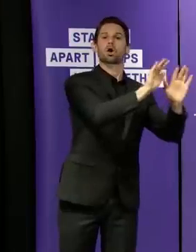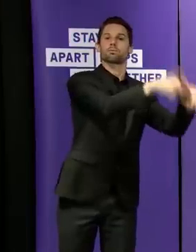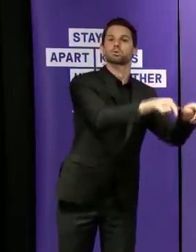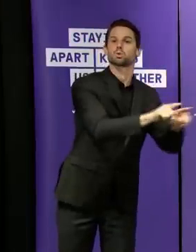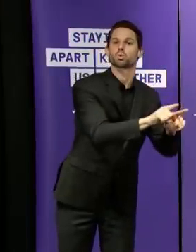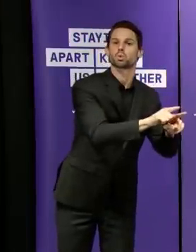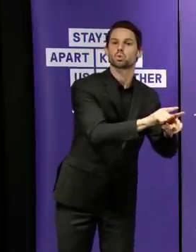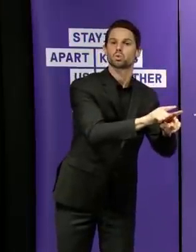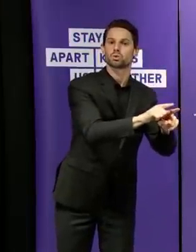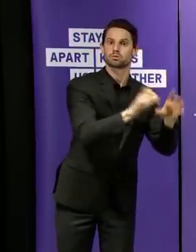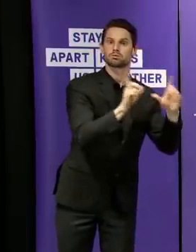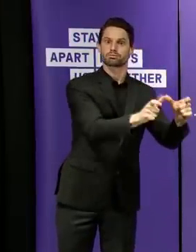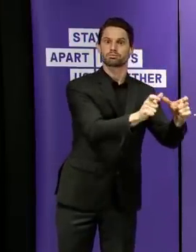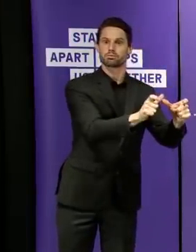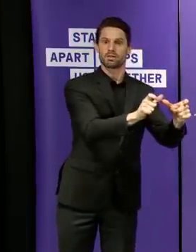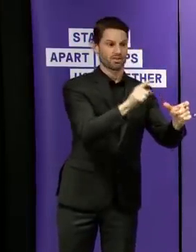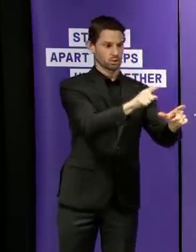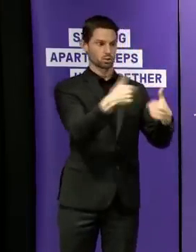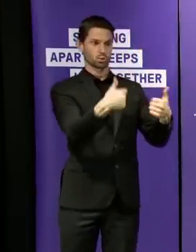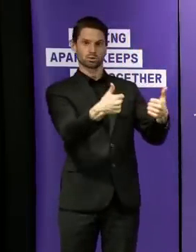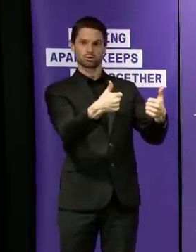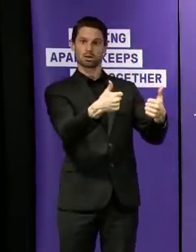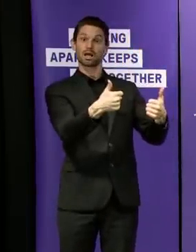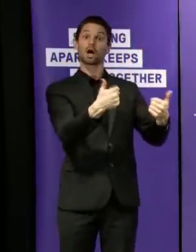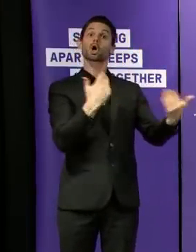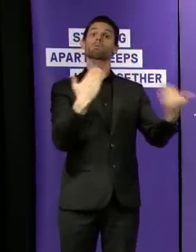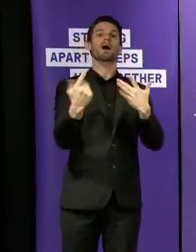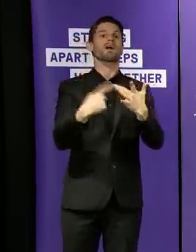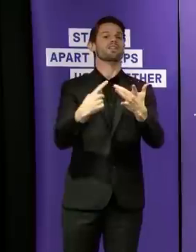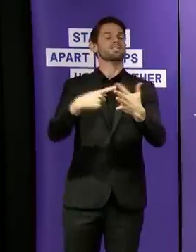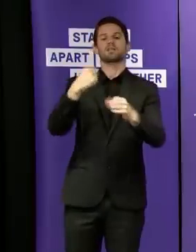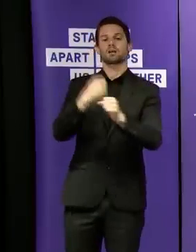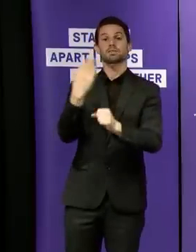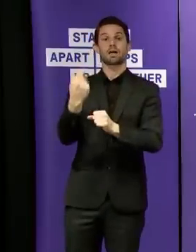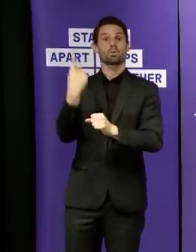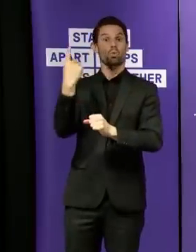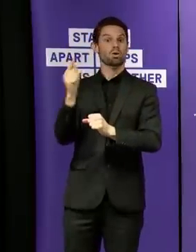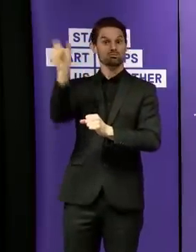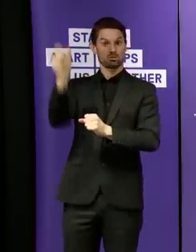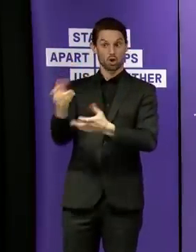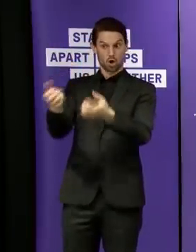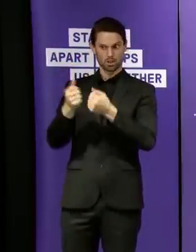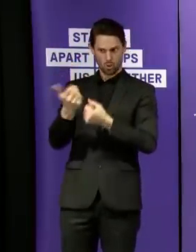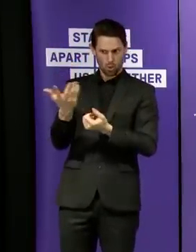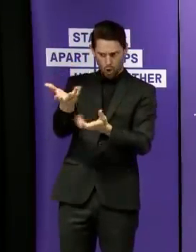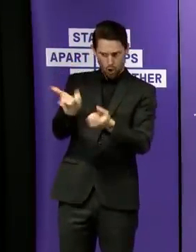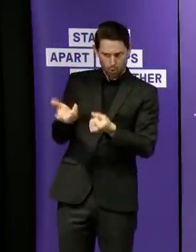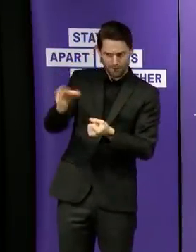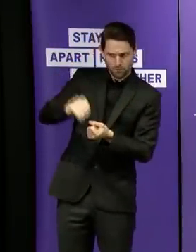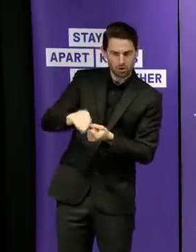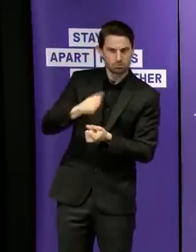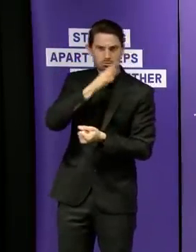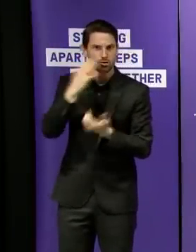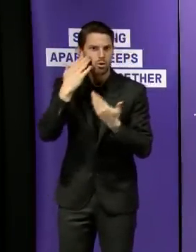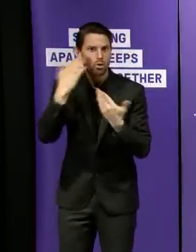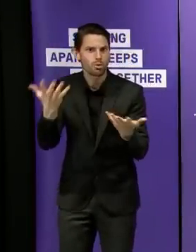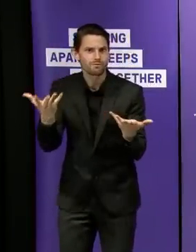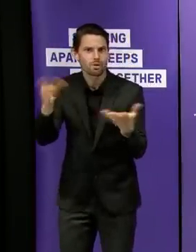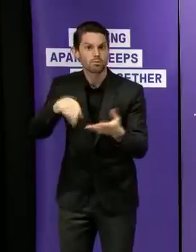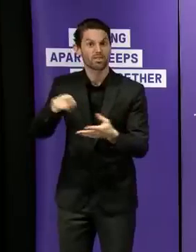infinitely different to 5 cases, the source of which is not known to us, they're mysteries, or an outbreak